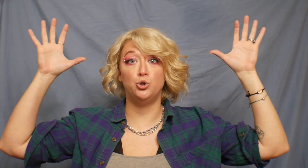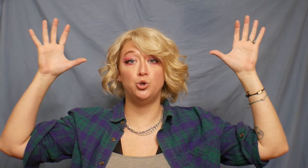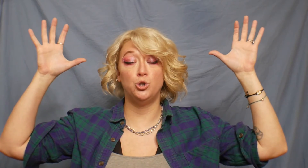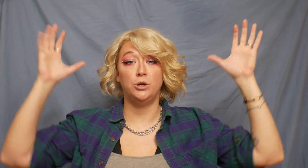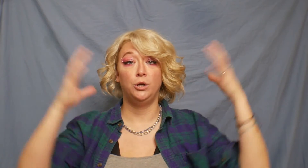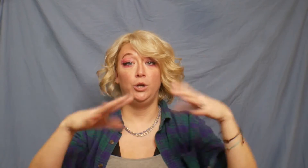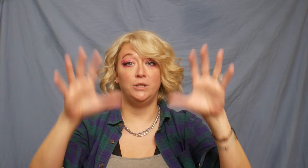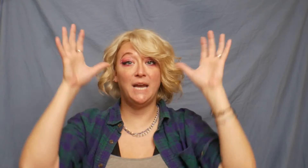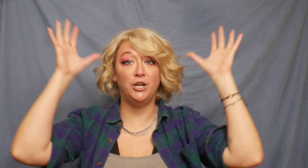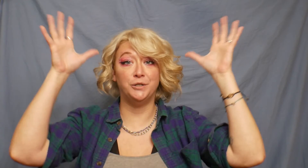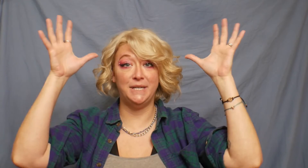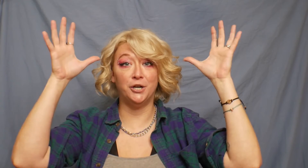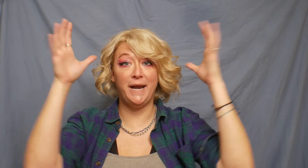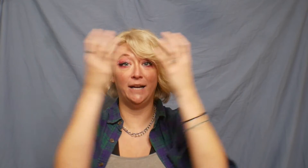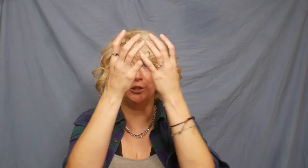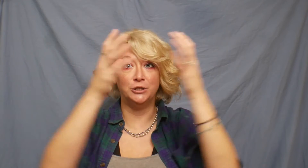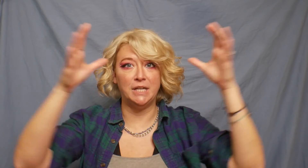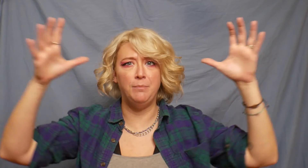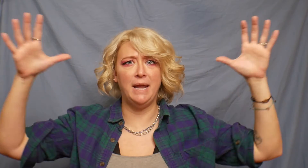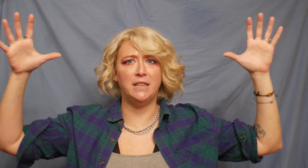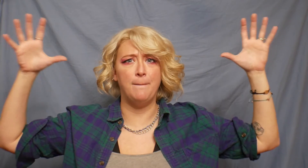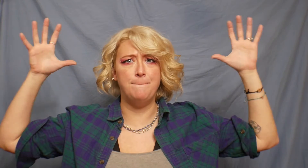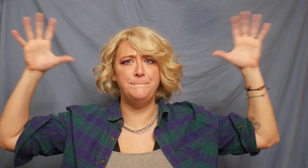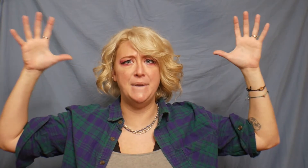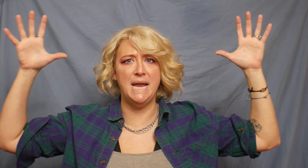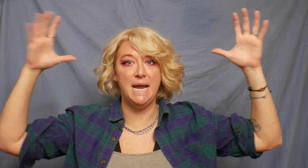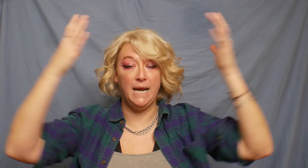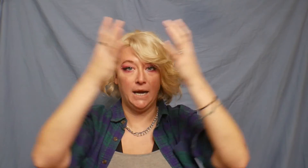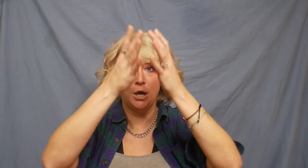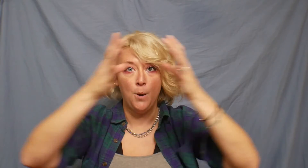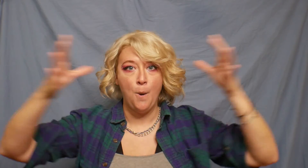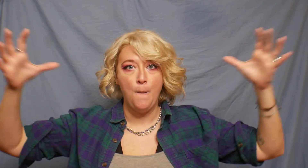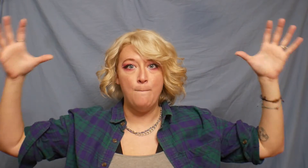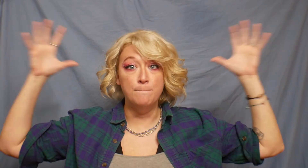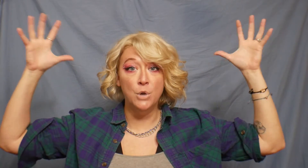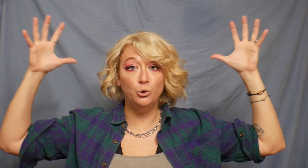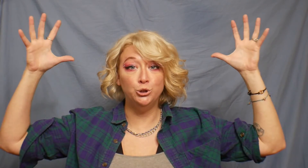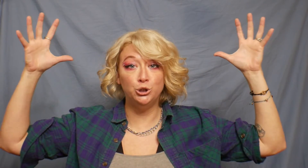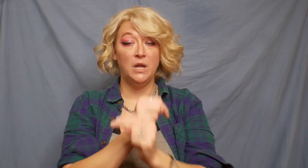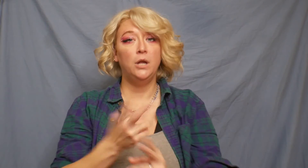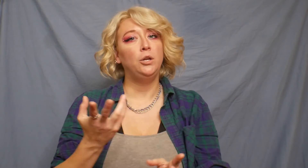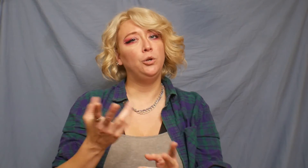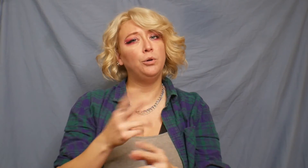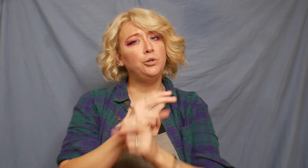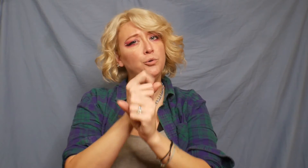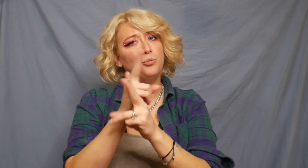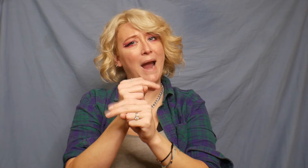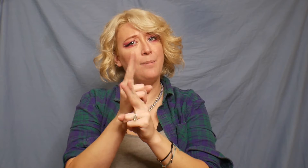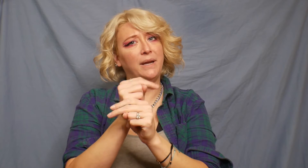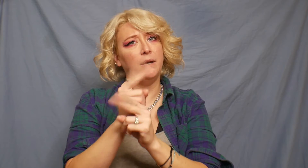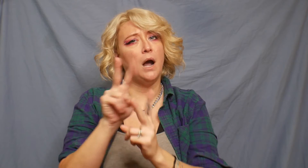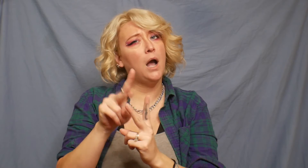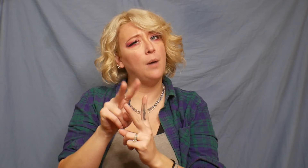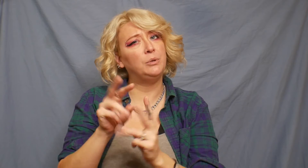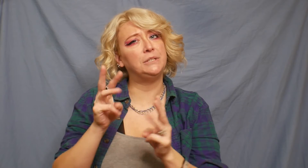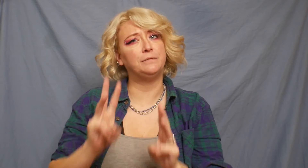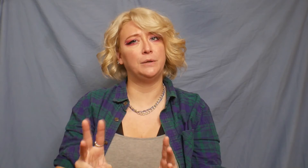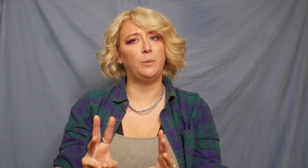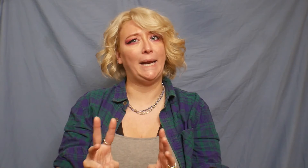Moose. Take your deer antlers and make them big. Moose. You can do rabbit a couple different